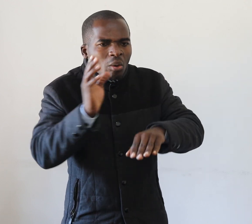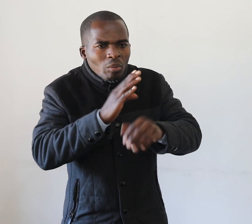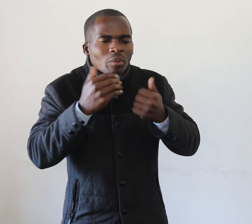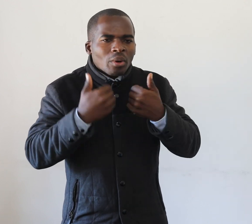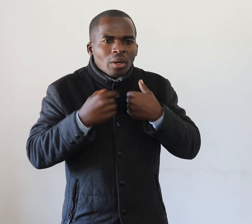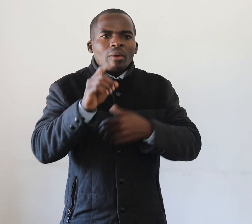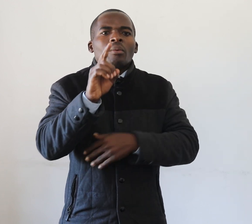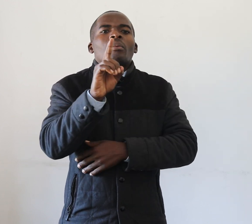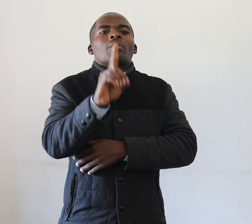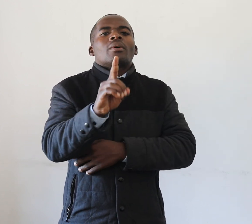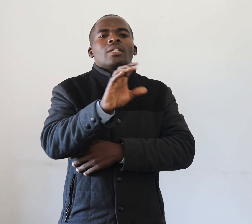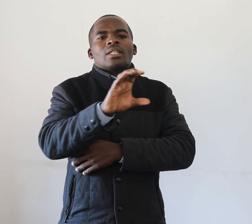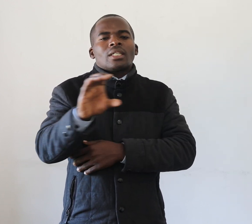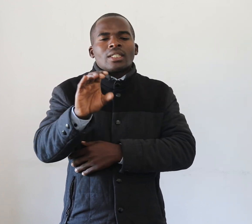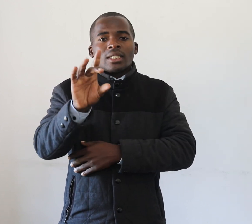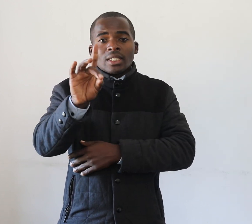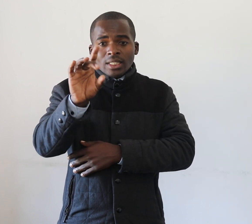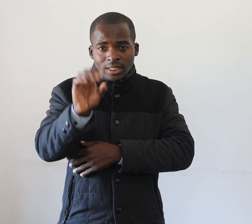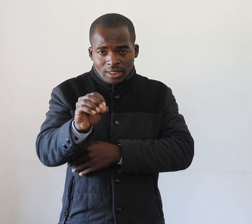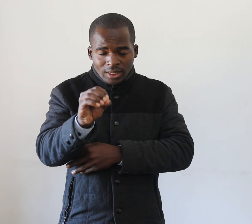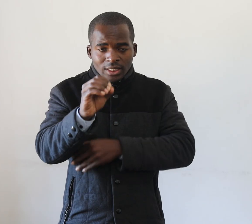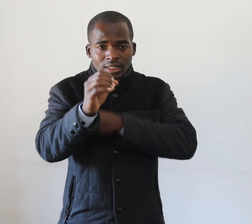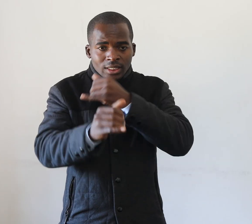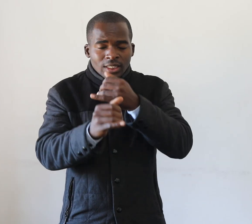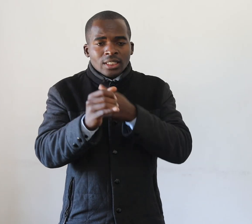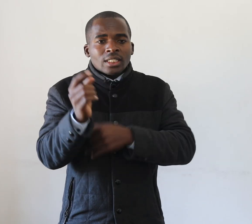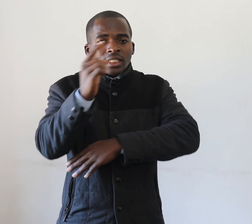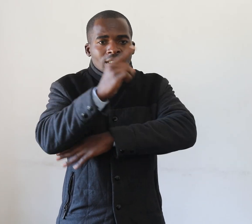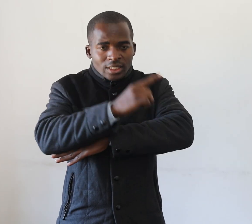days before a general election, it will not be filled.